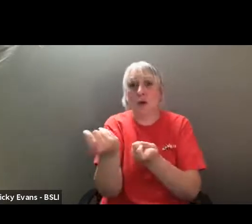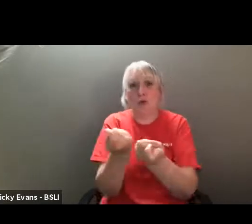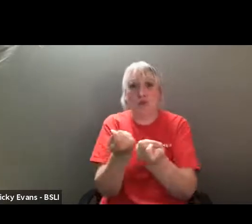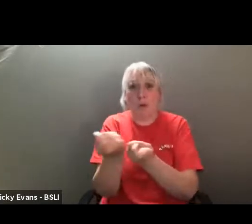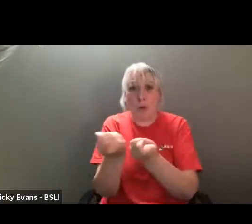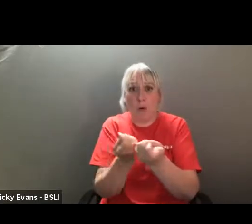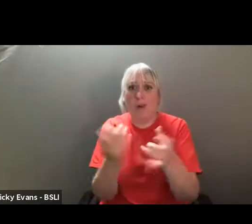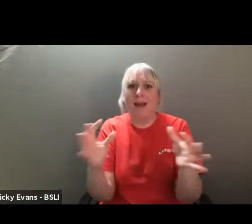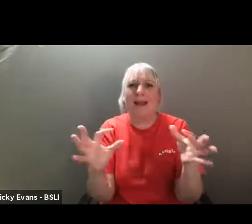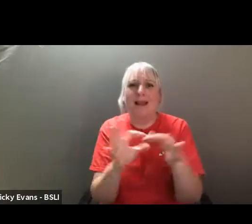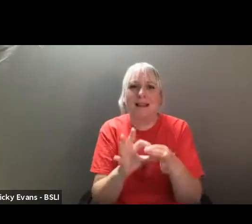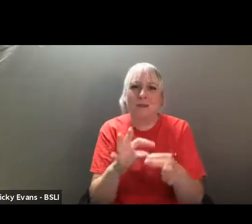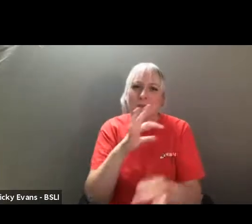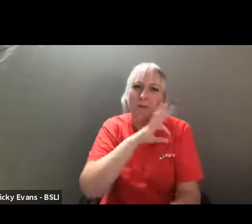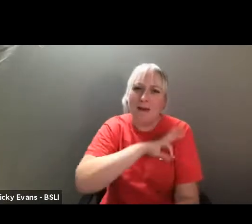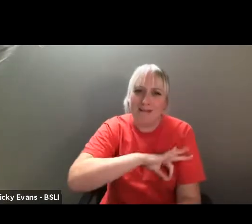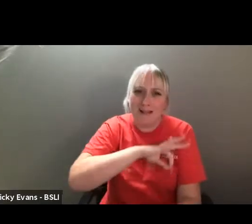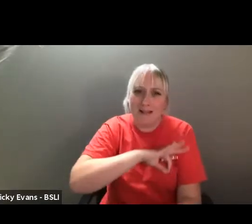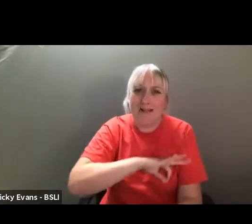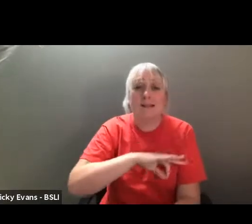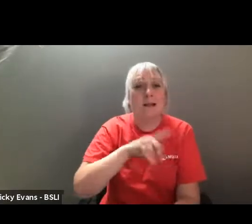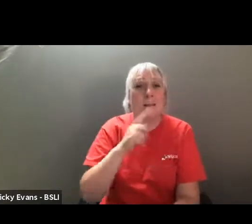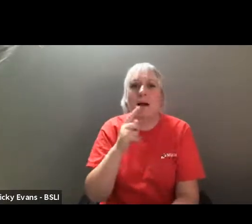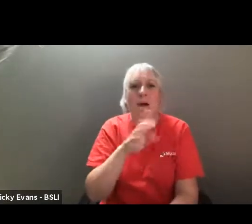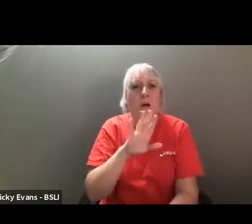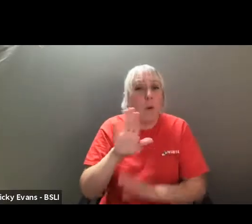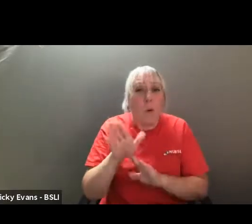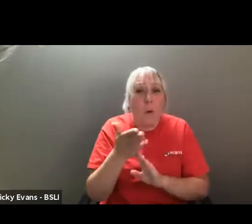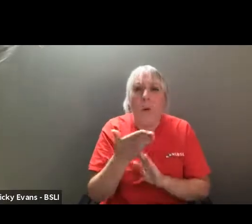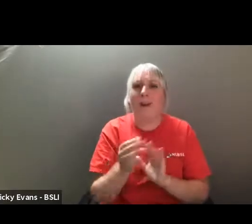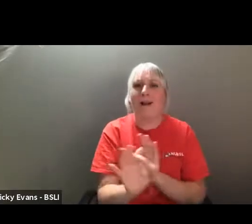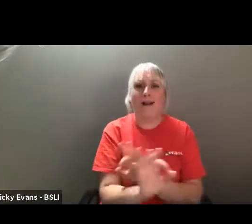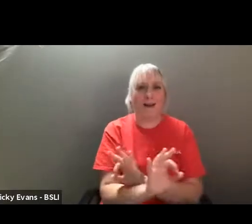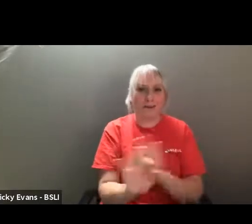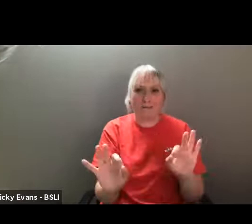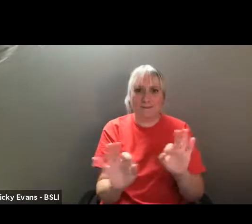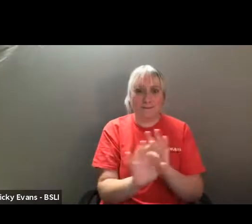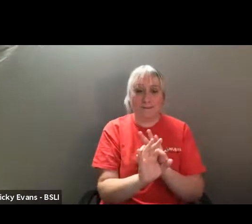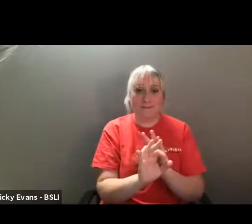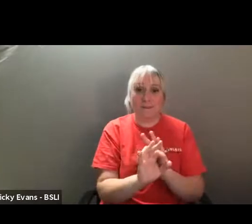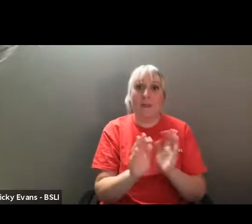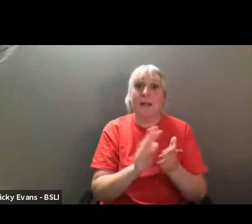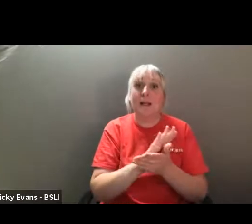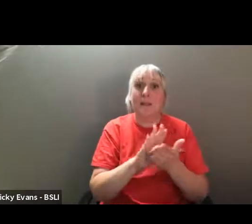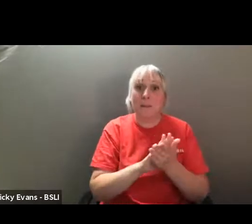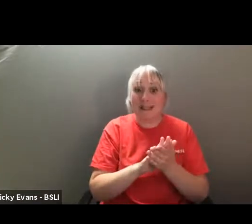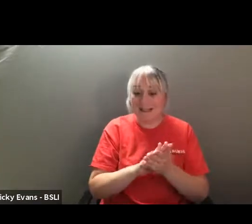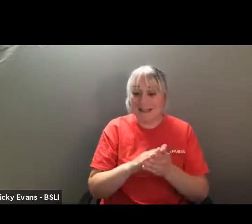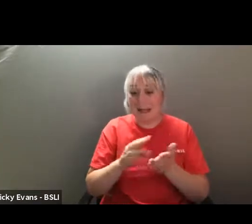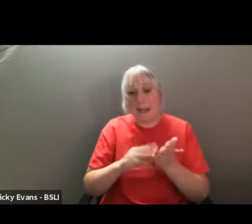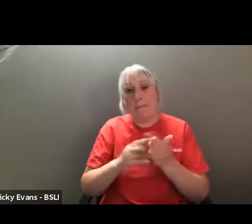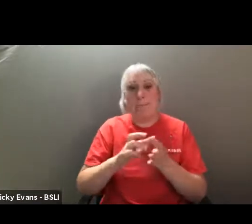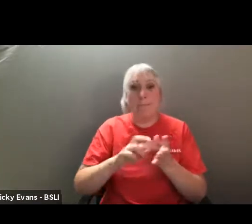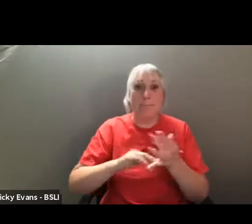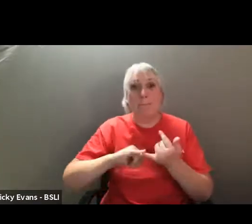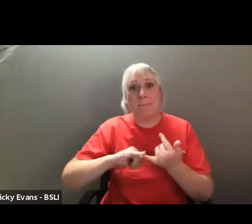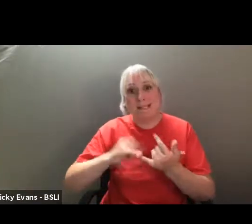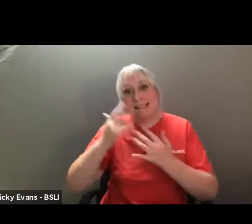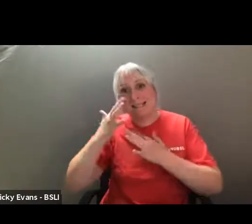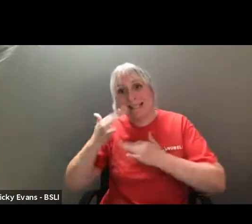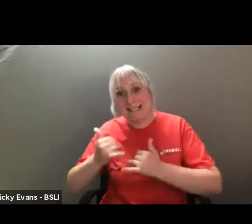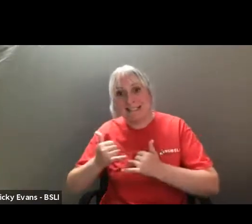carers benefits, and not in the area of means-tested benefits